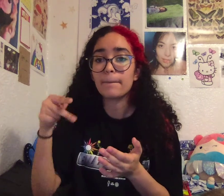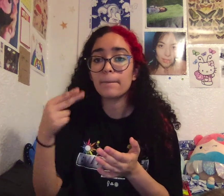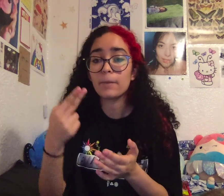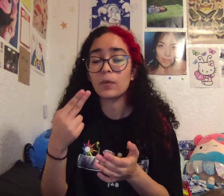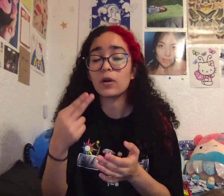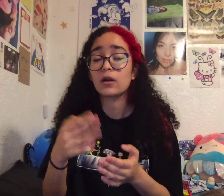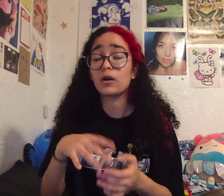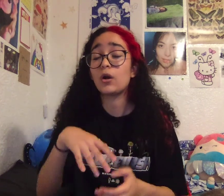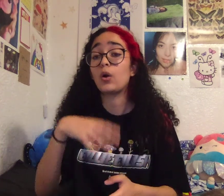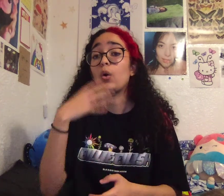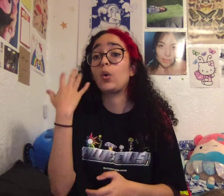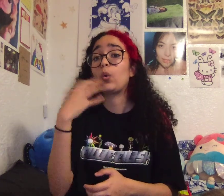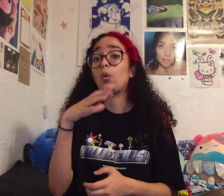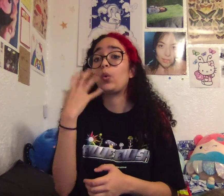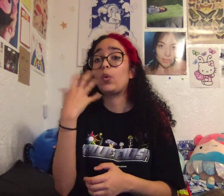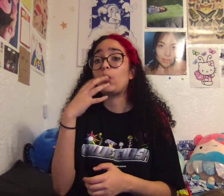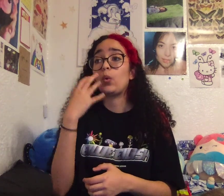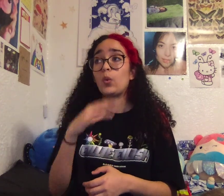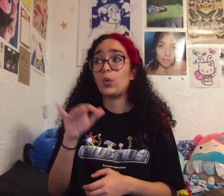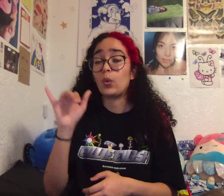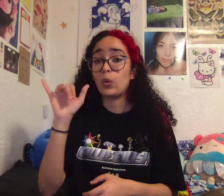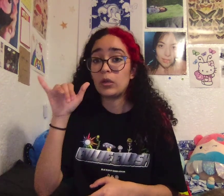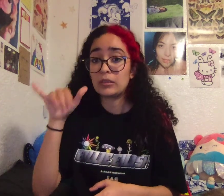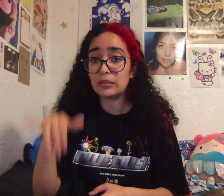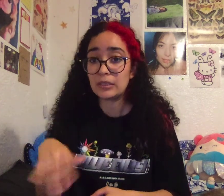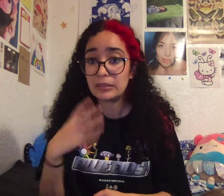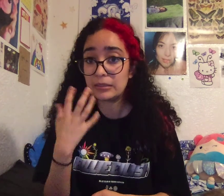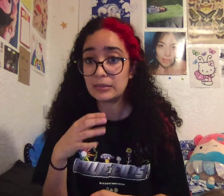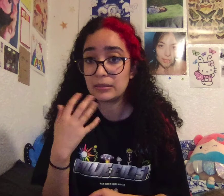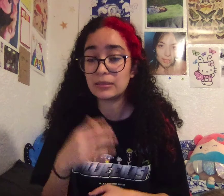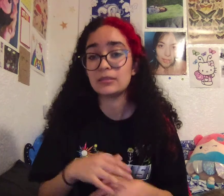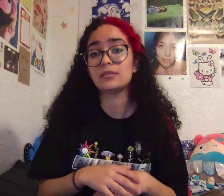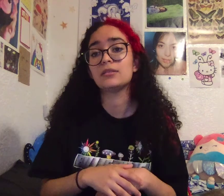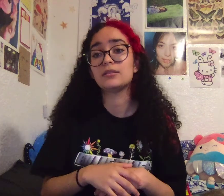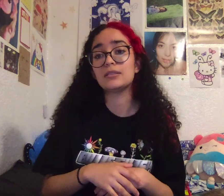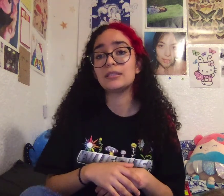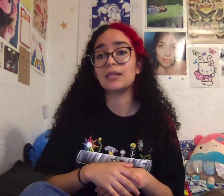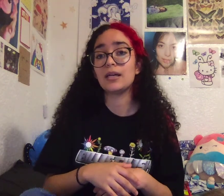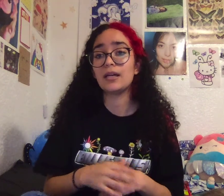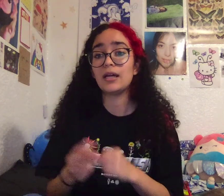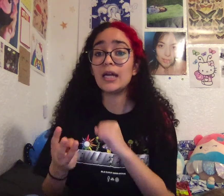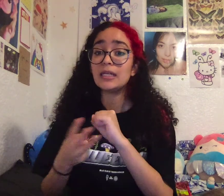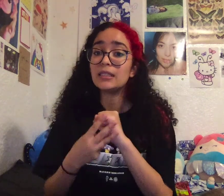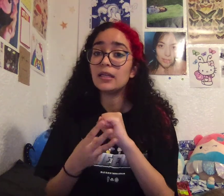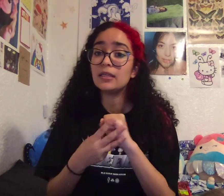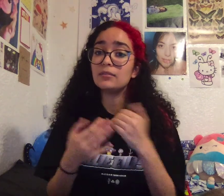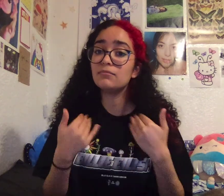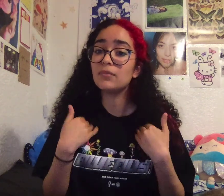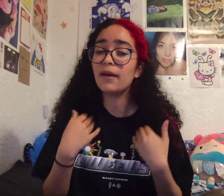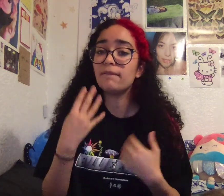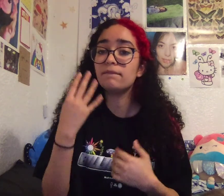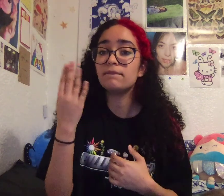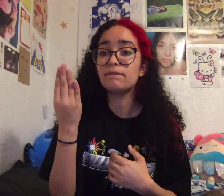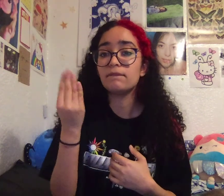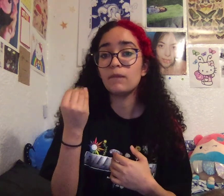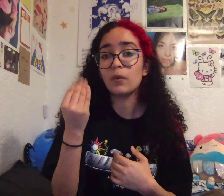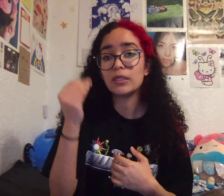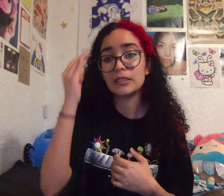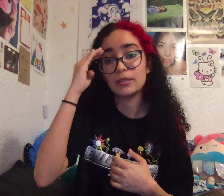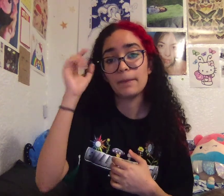Woo! That's pretty intense. Neptune has 14 known moons, but scientists believe there may be